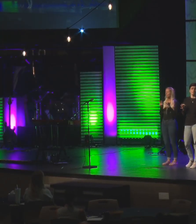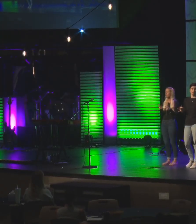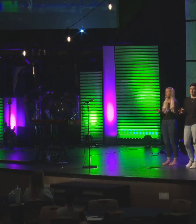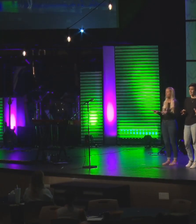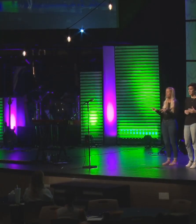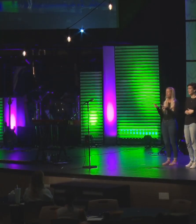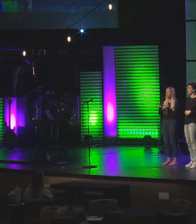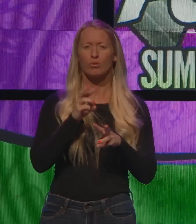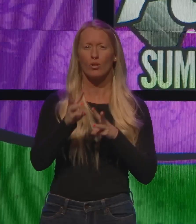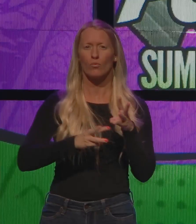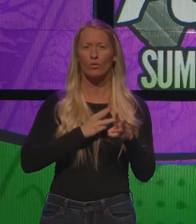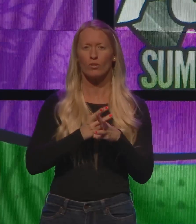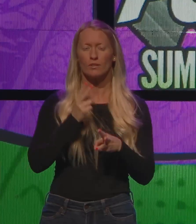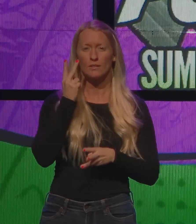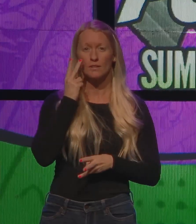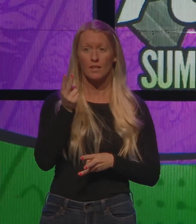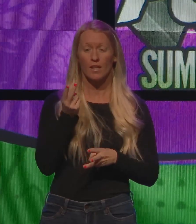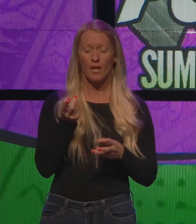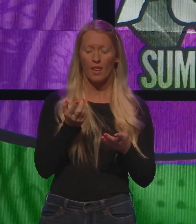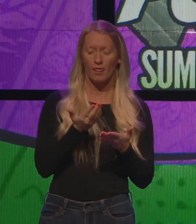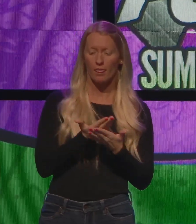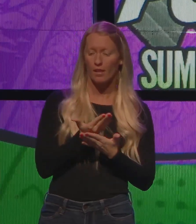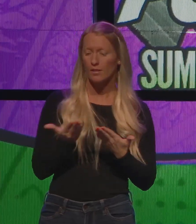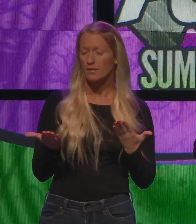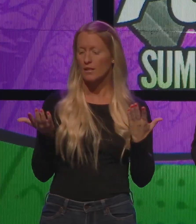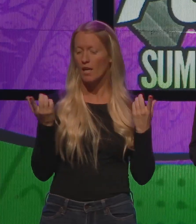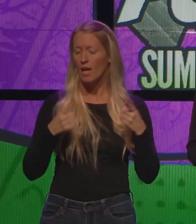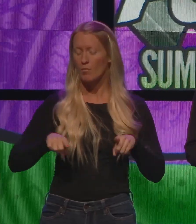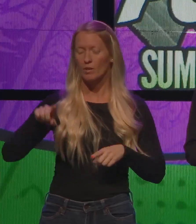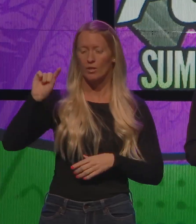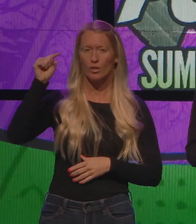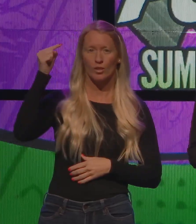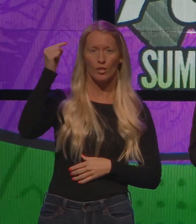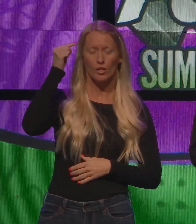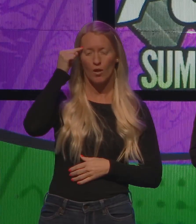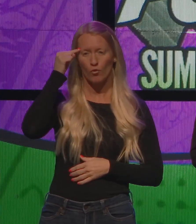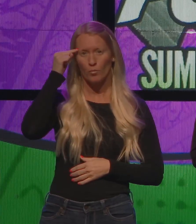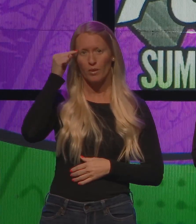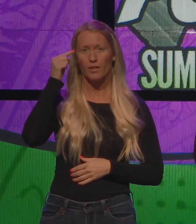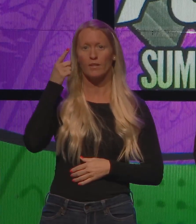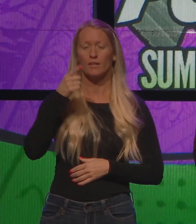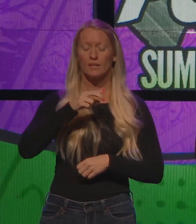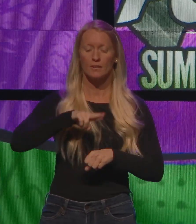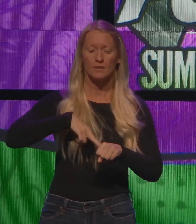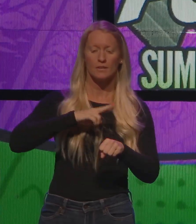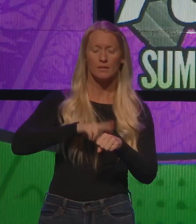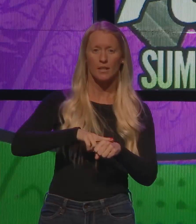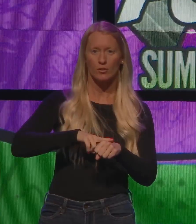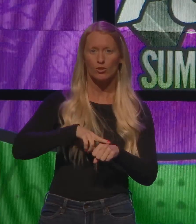we see the things that are taking place in our government, in our nation, in Israel,